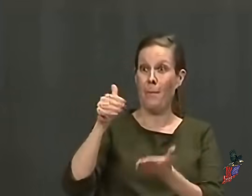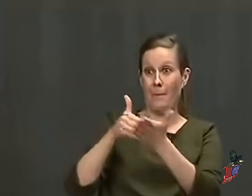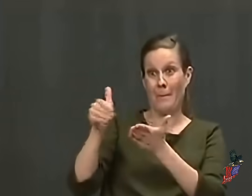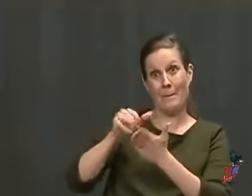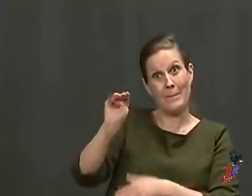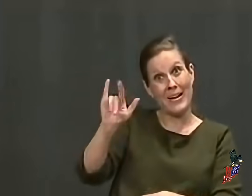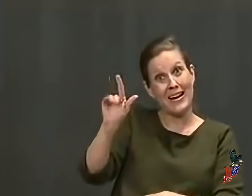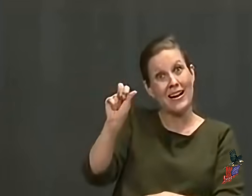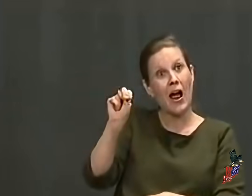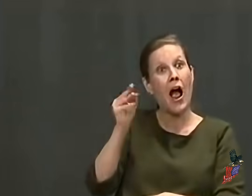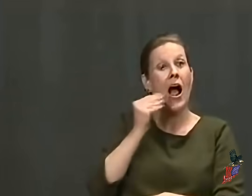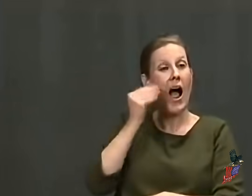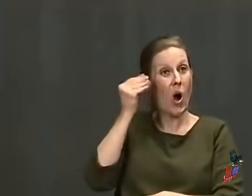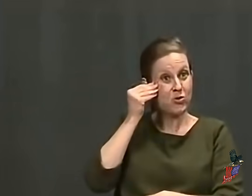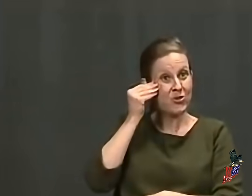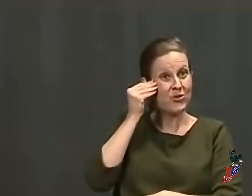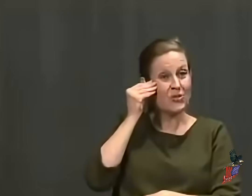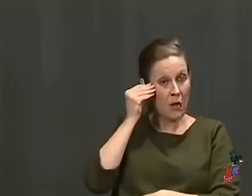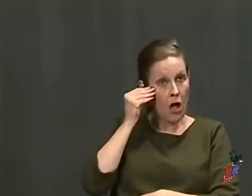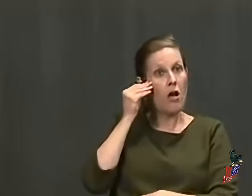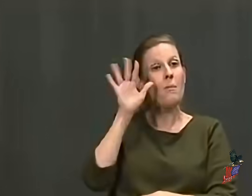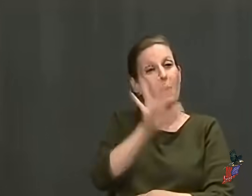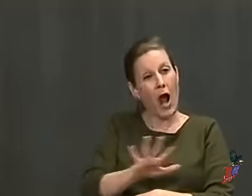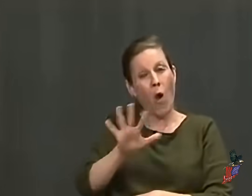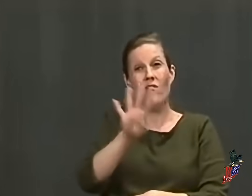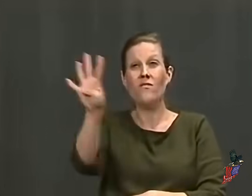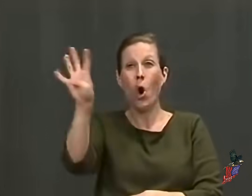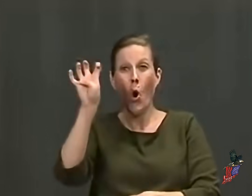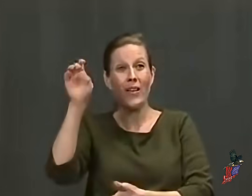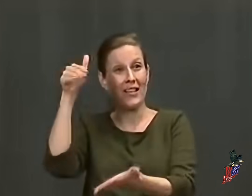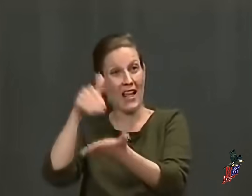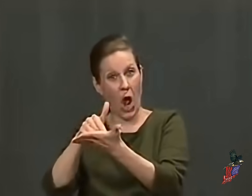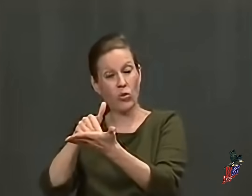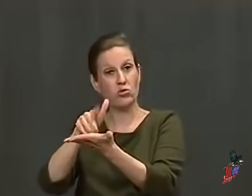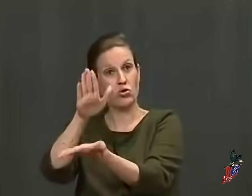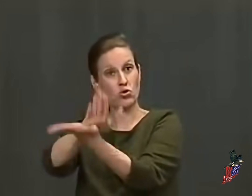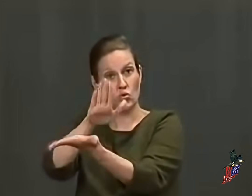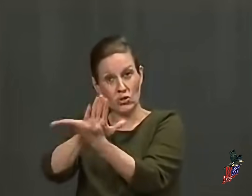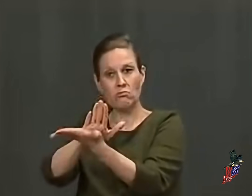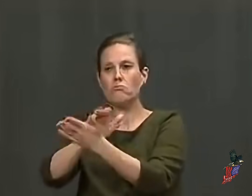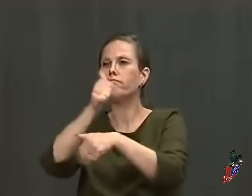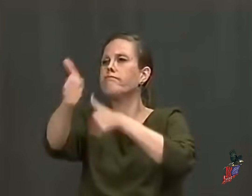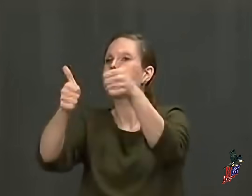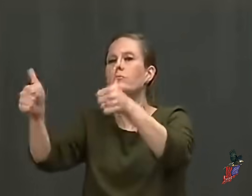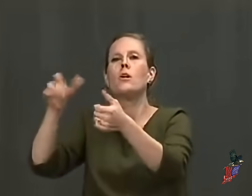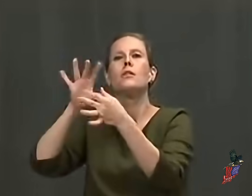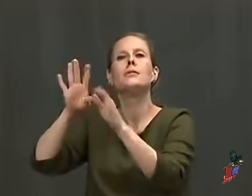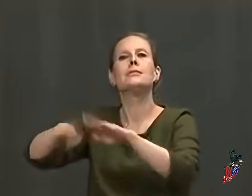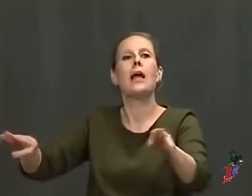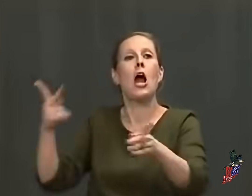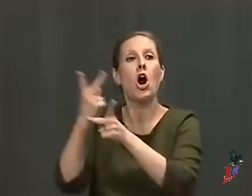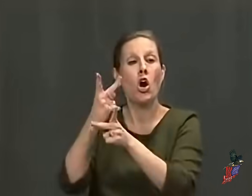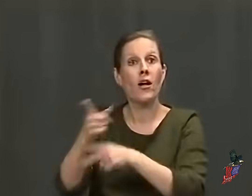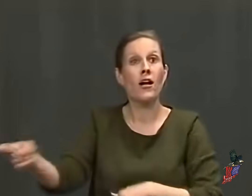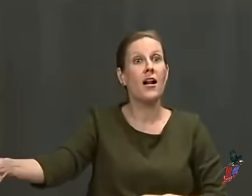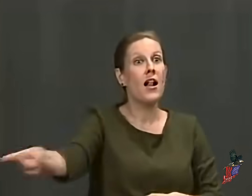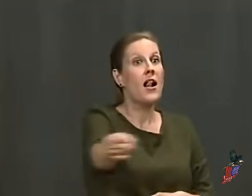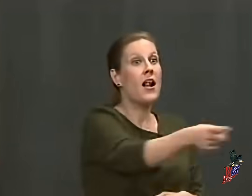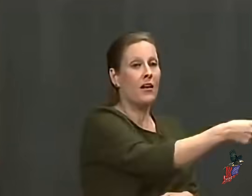schools and childcare centers have pipes where they get their water from, pipes that